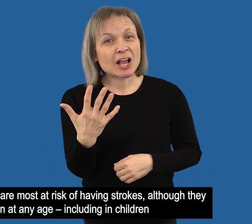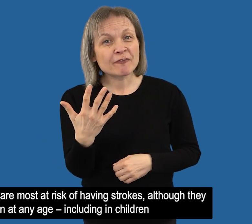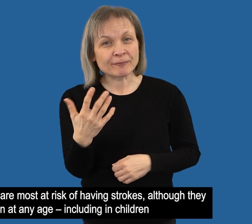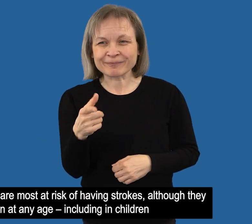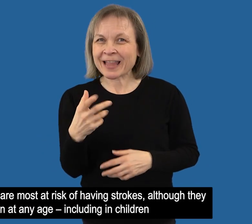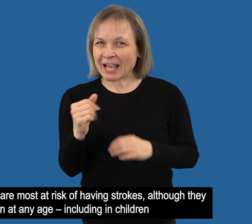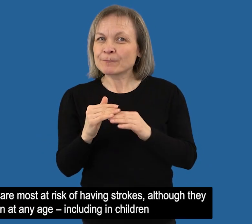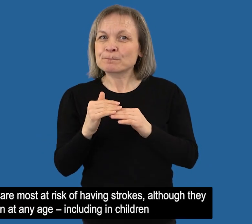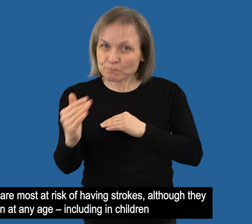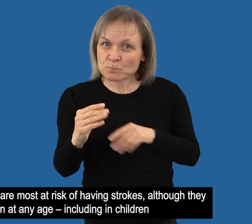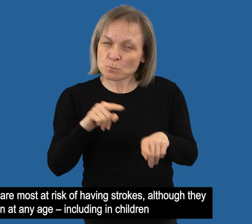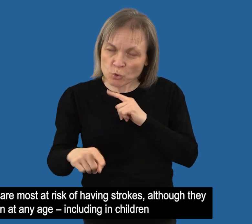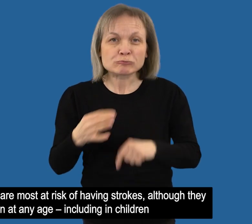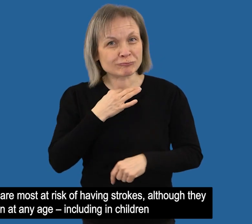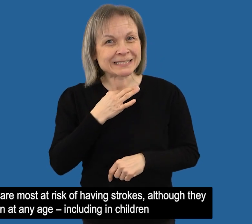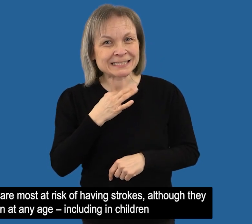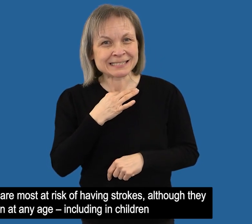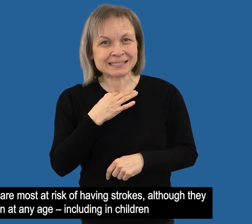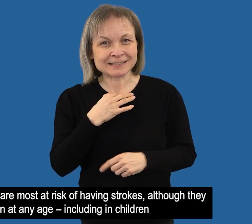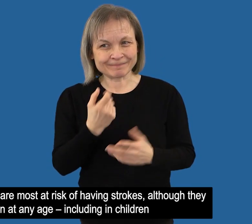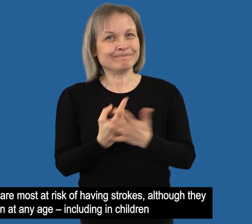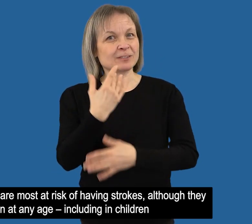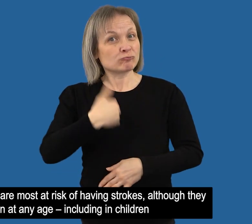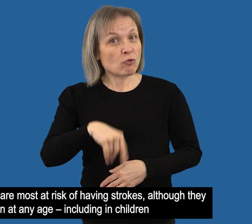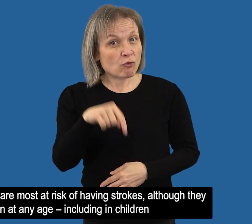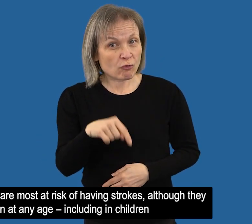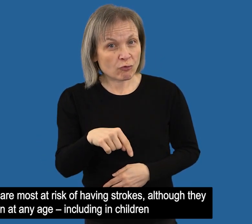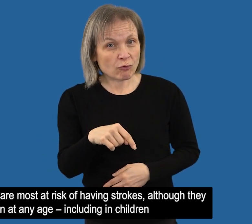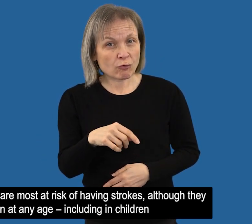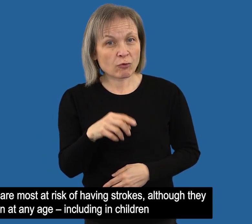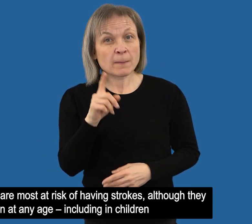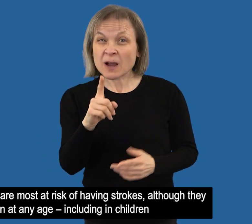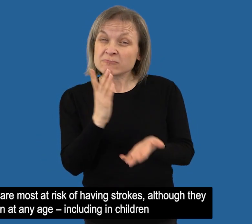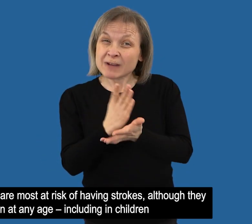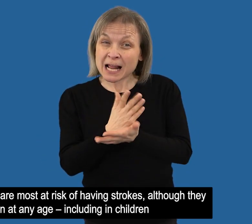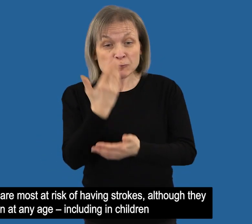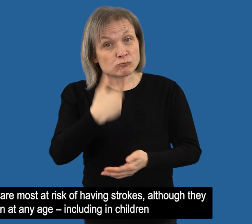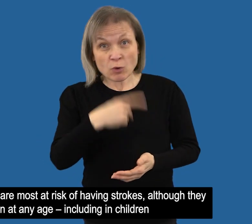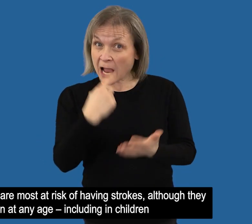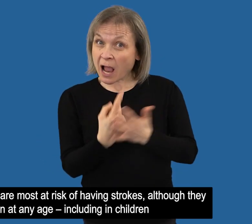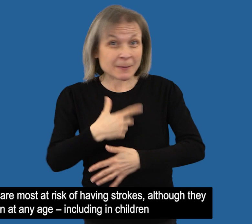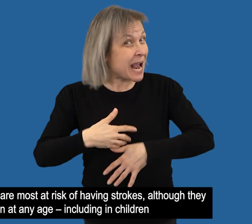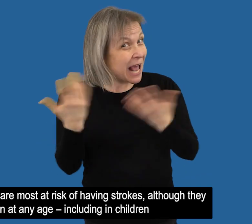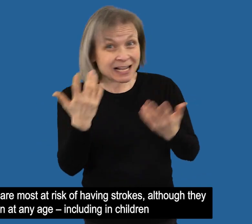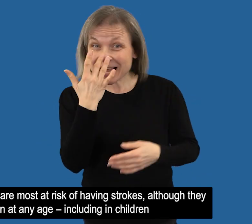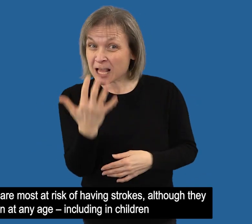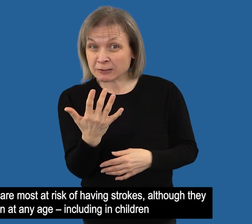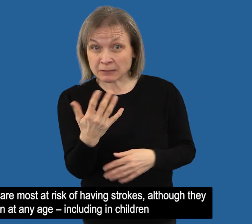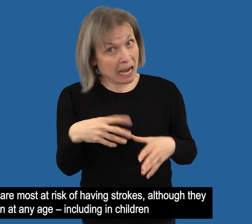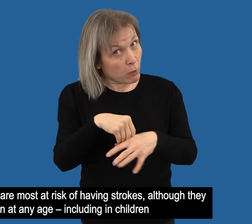at risk of having strokes, although they can happen at any age, including in children.